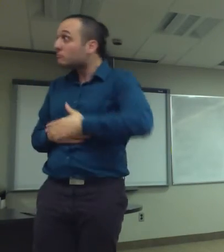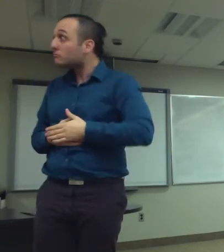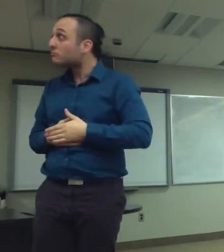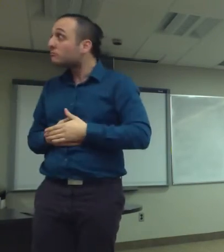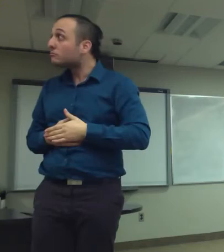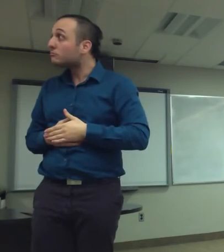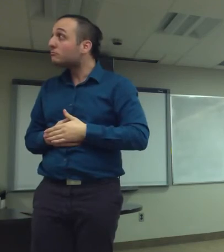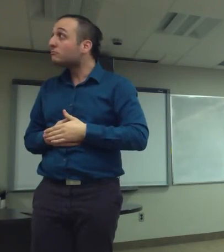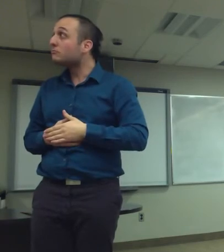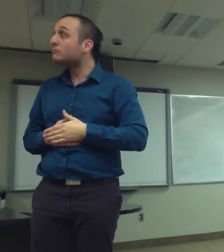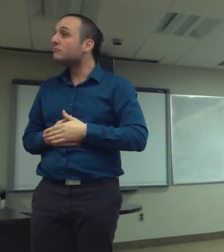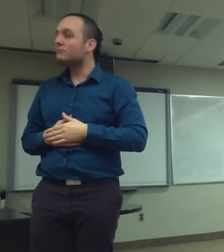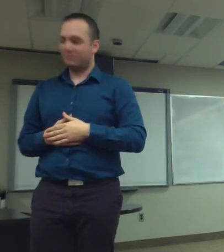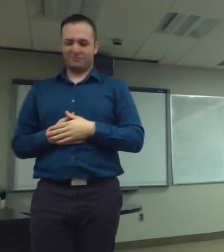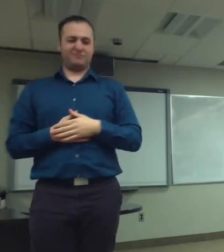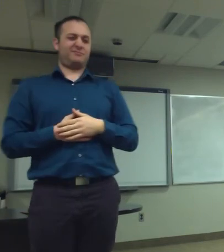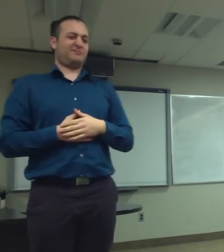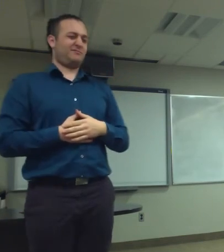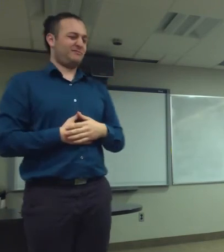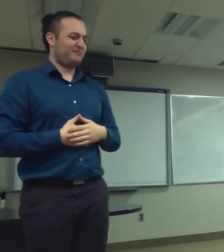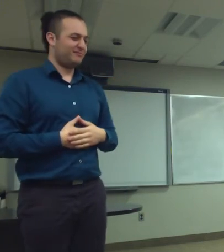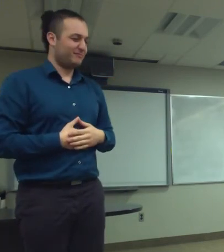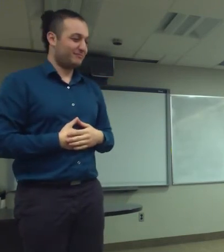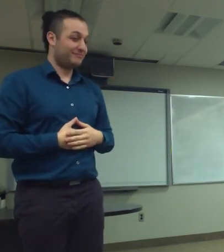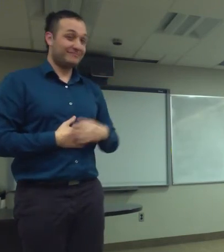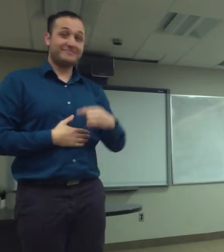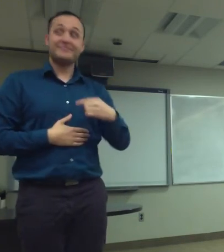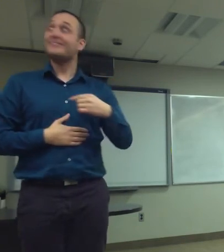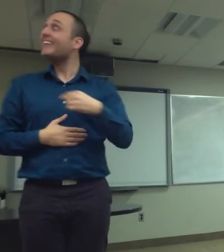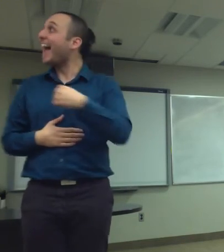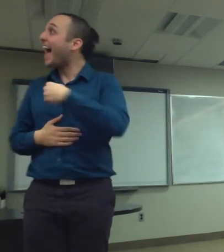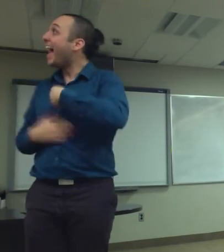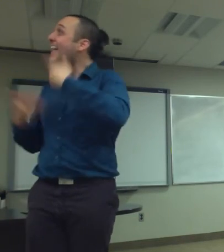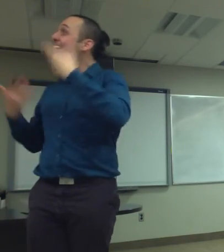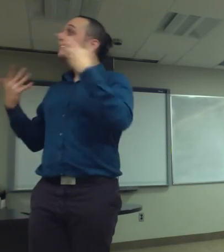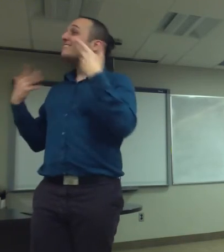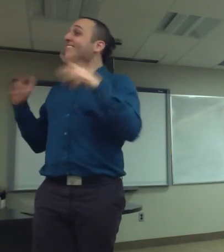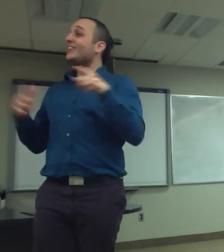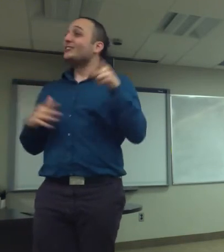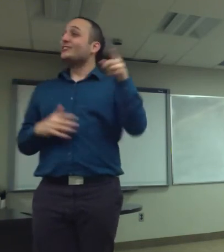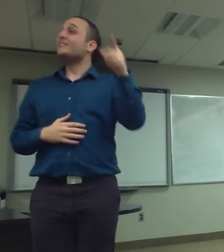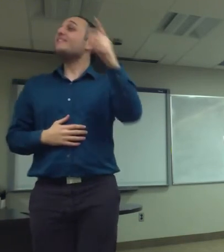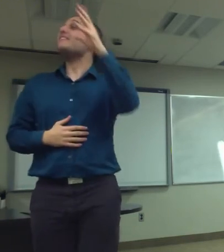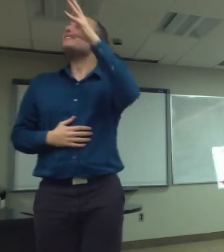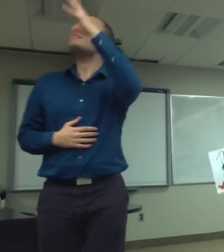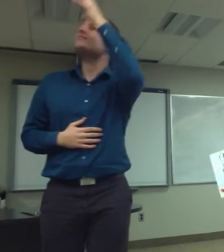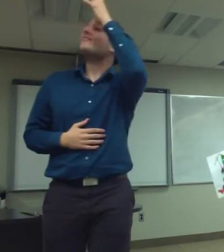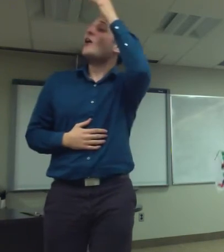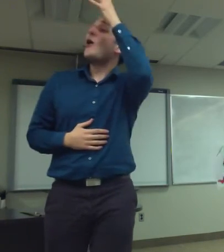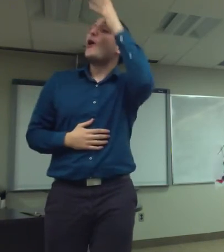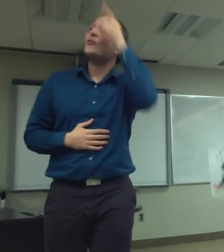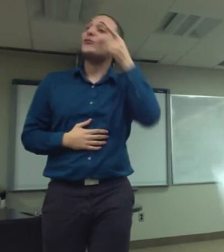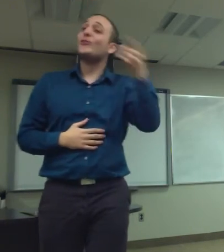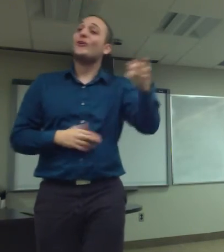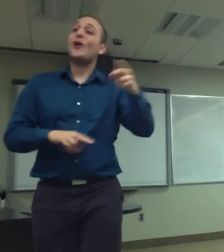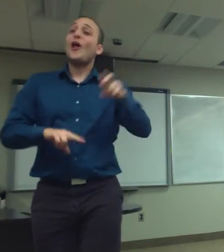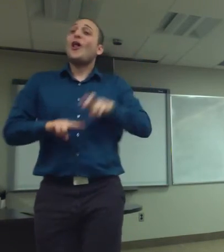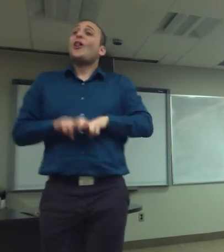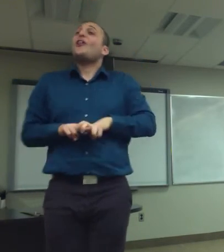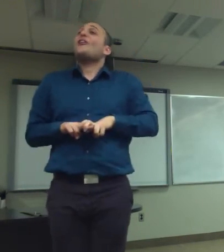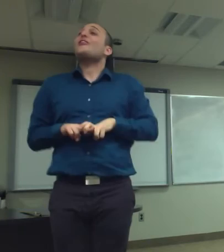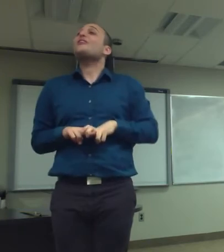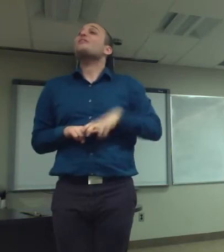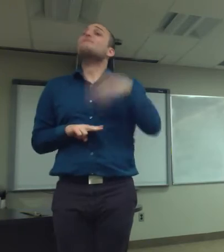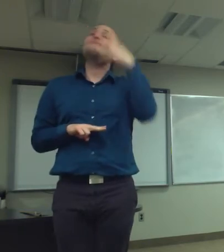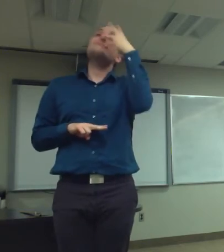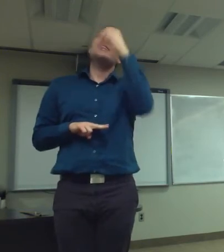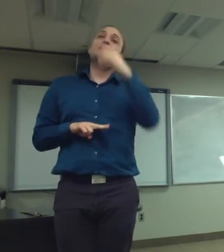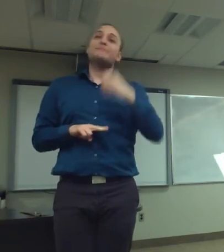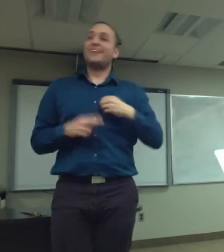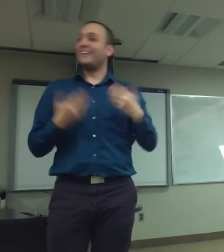No, they won't, said Bridget. I colored Daddy while he was taking a nap, and you haven't noticed anything yet.